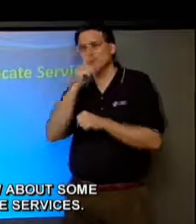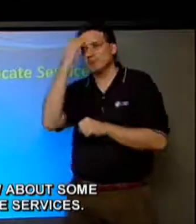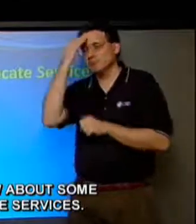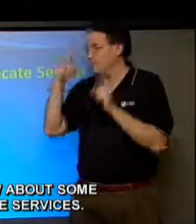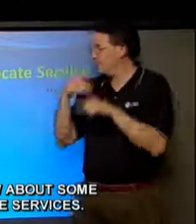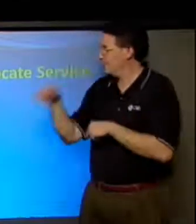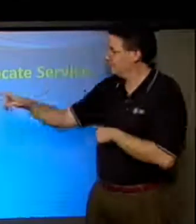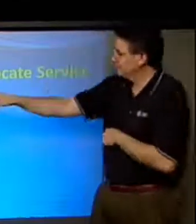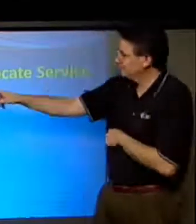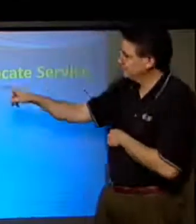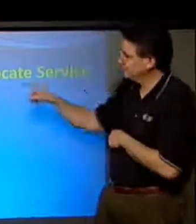services.